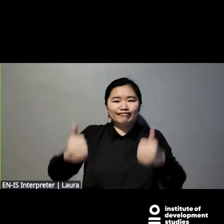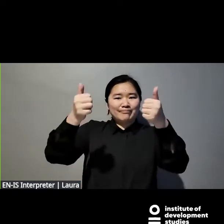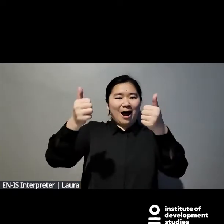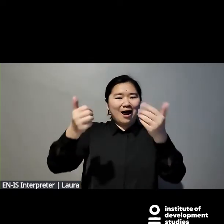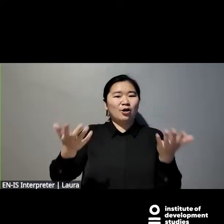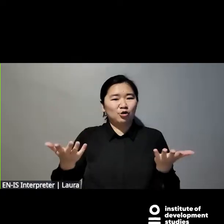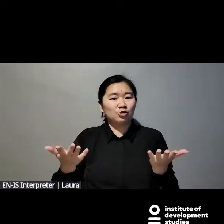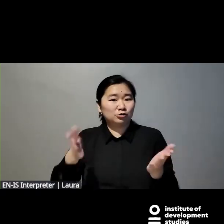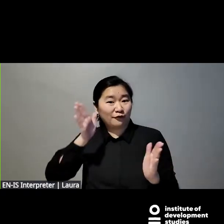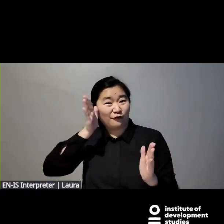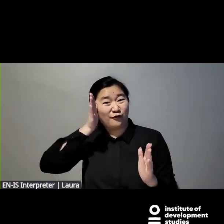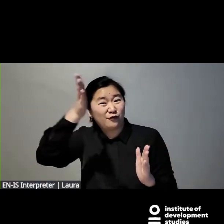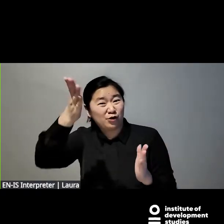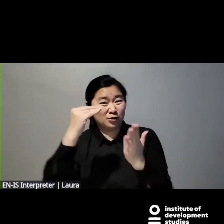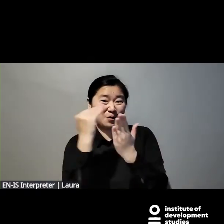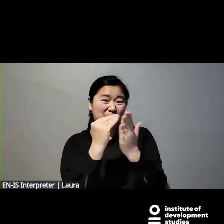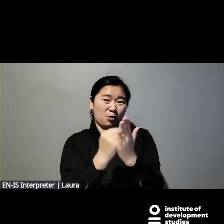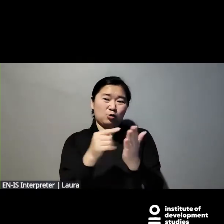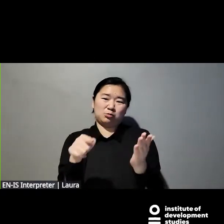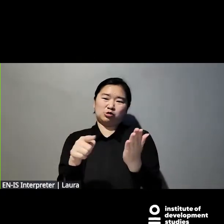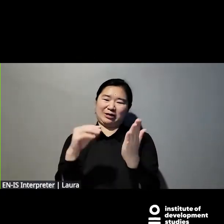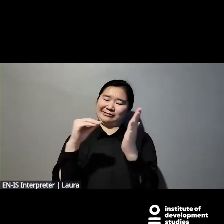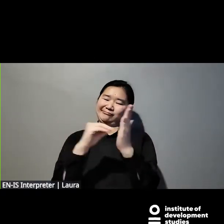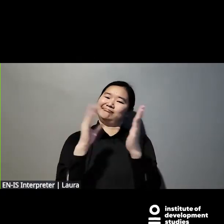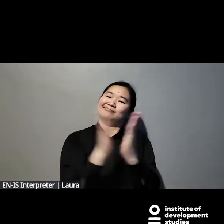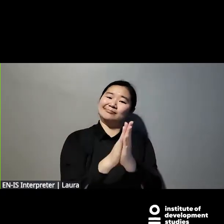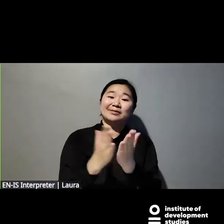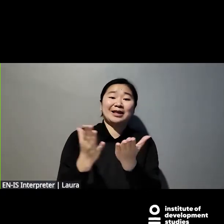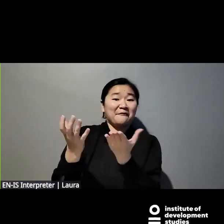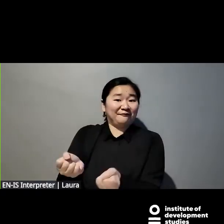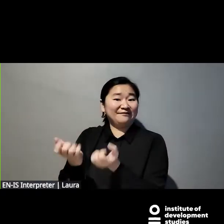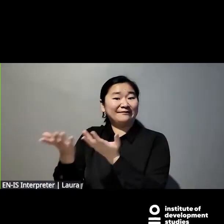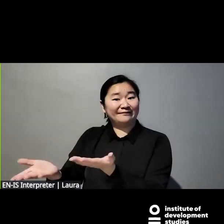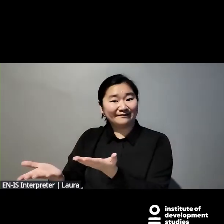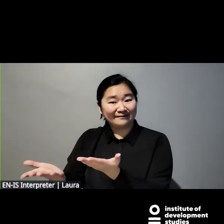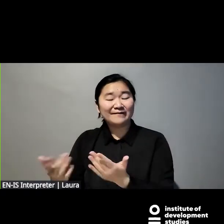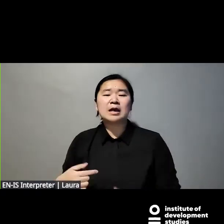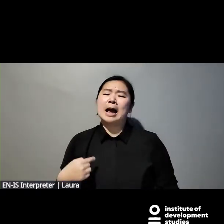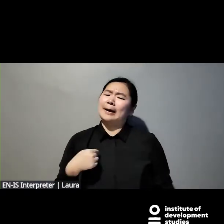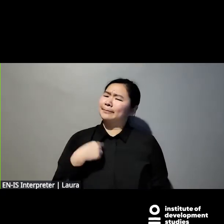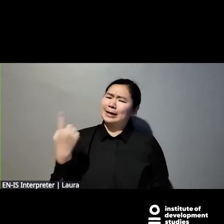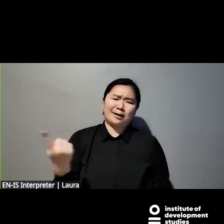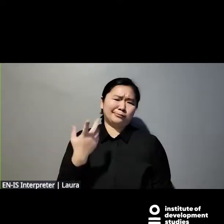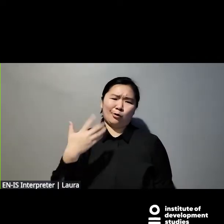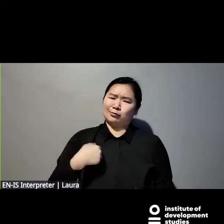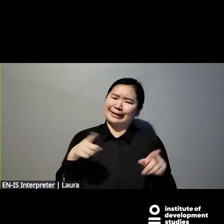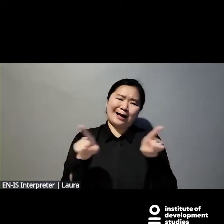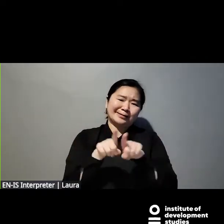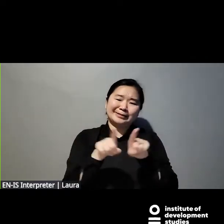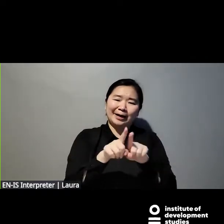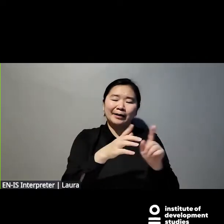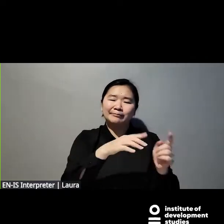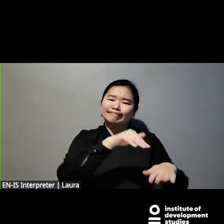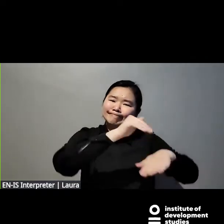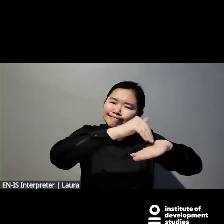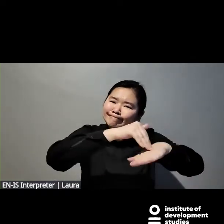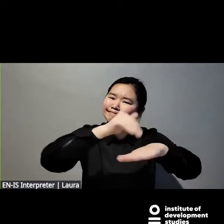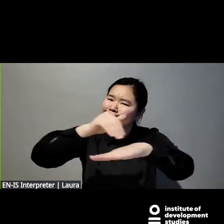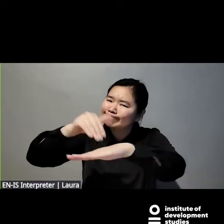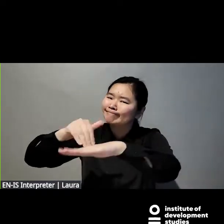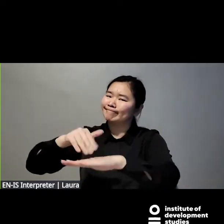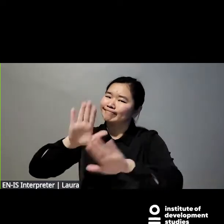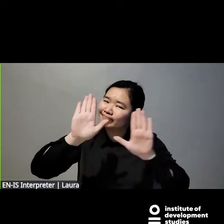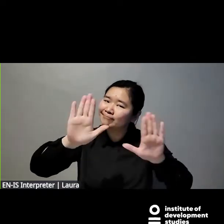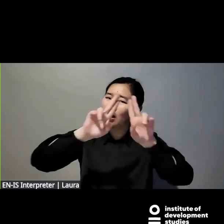and discrimination and to establish a sustainable safeguarding culture. So in future